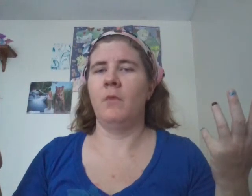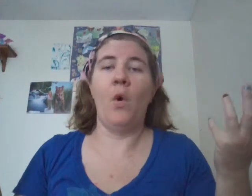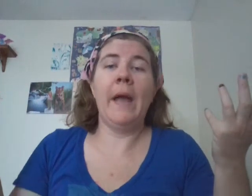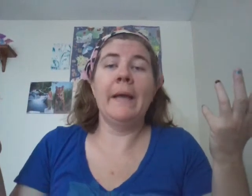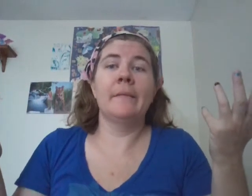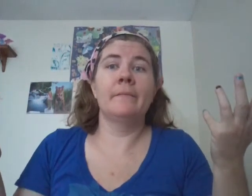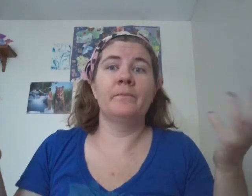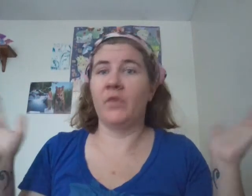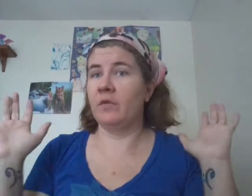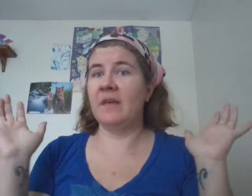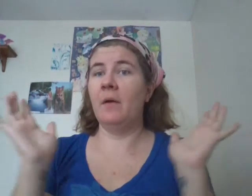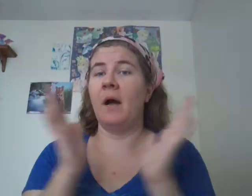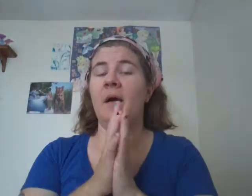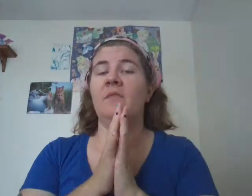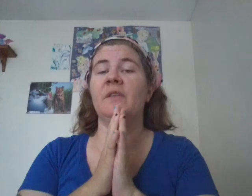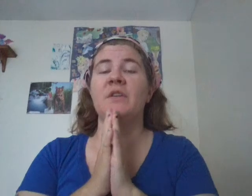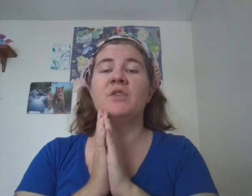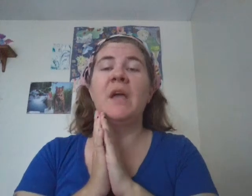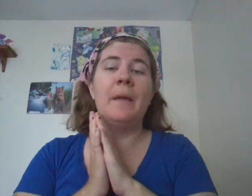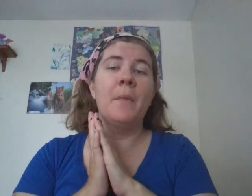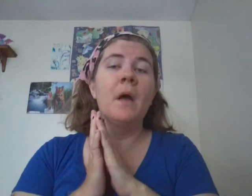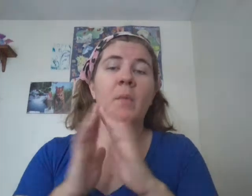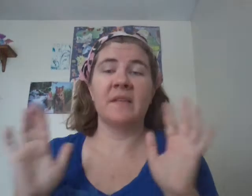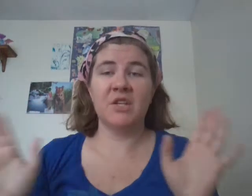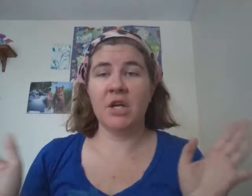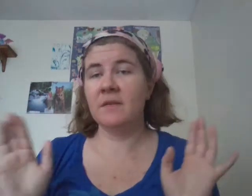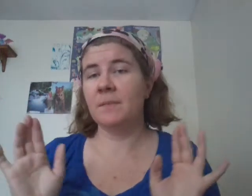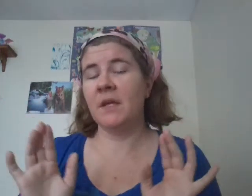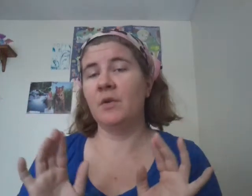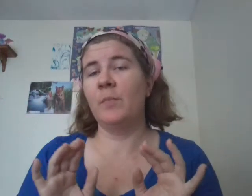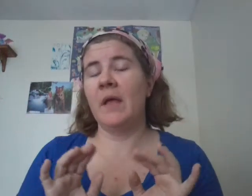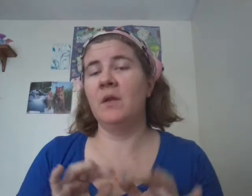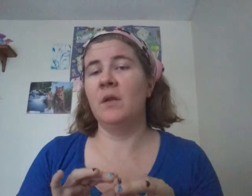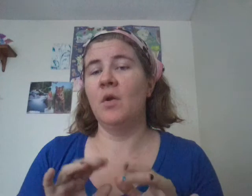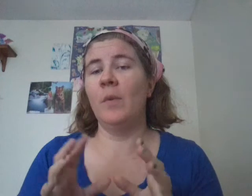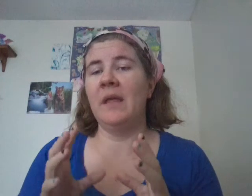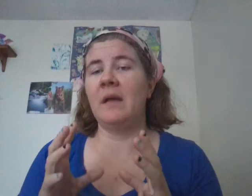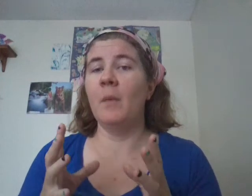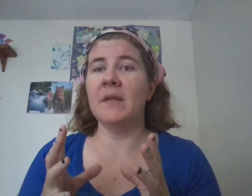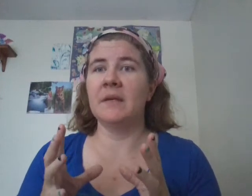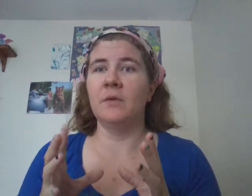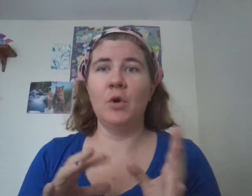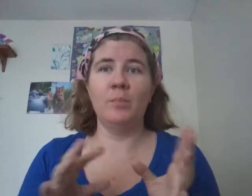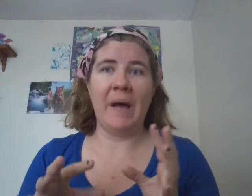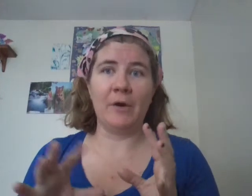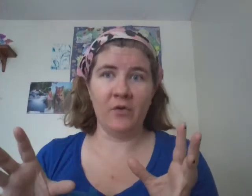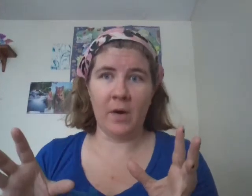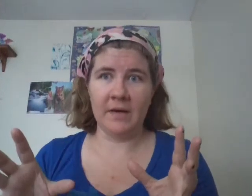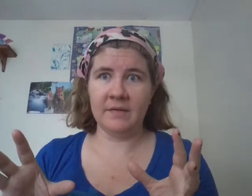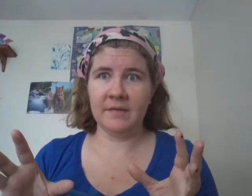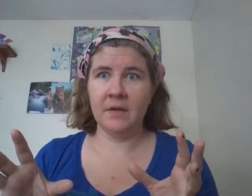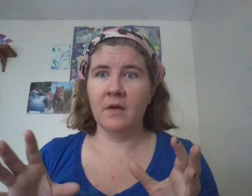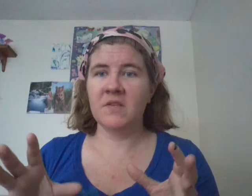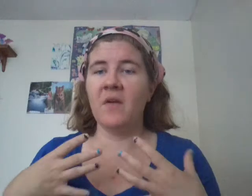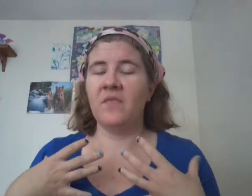Okay. Turns out I felt shame because I had shared something in group and nobody commented, good, bad, or otherwise. So I